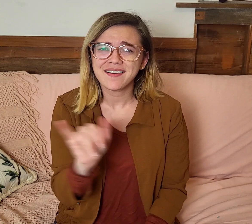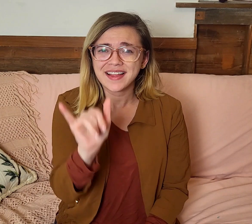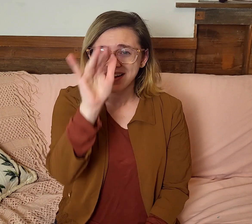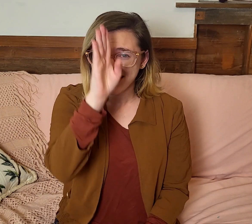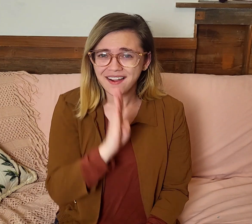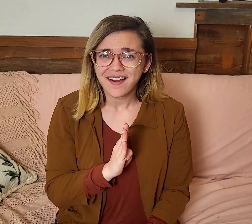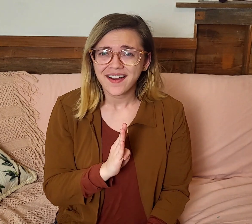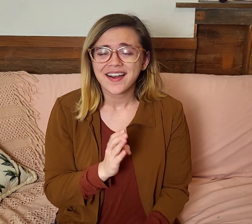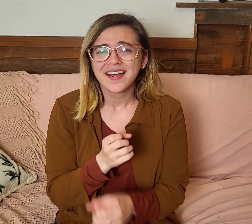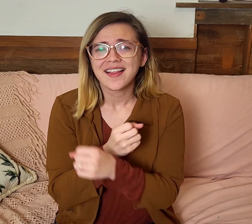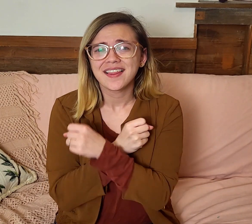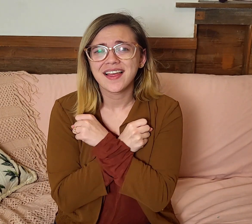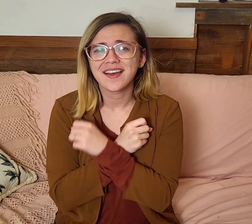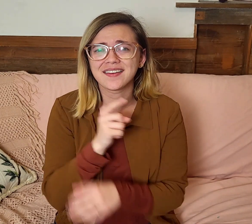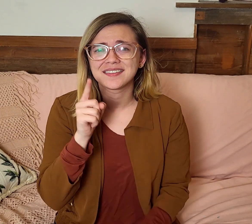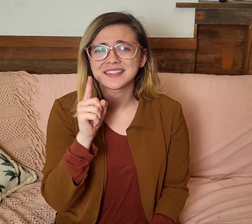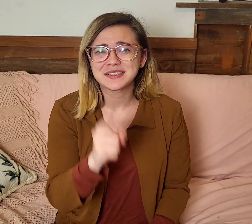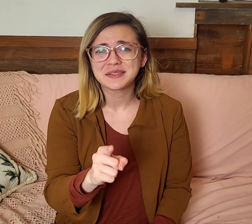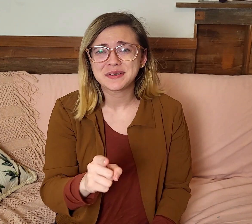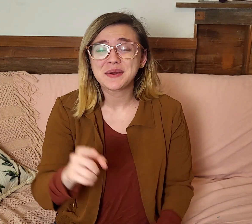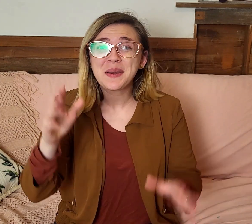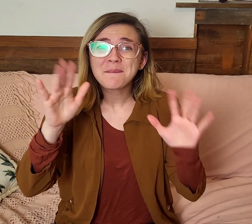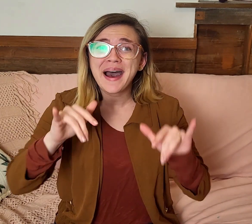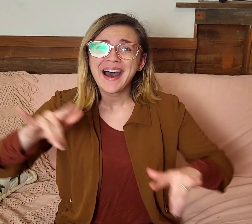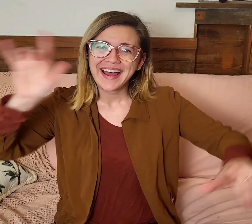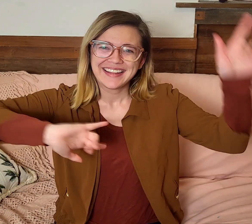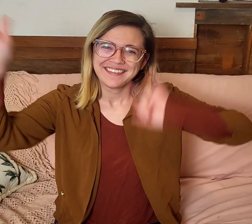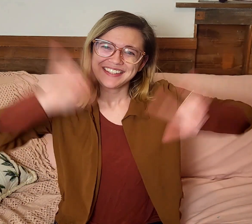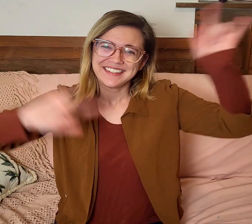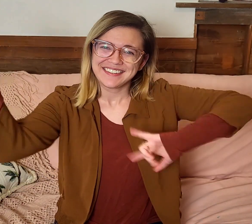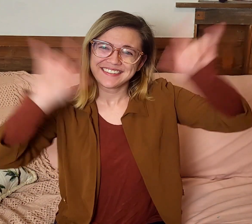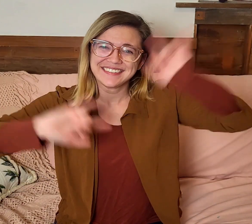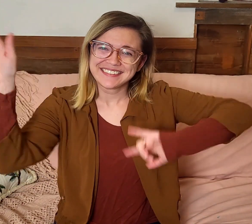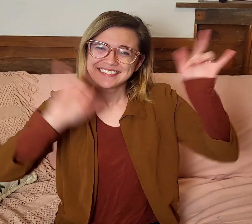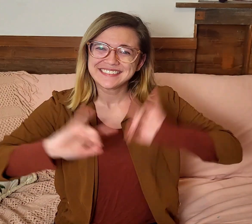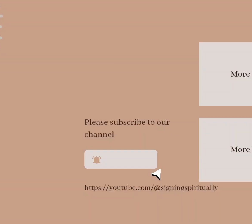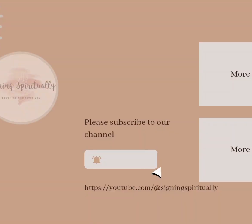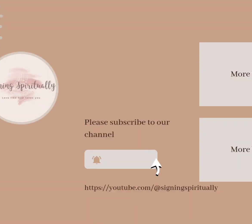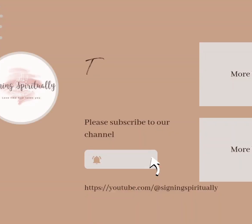love like God loves you. Bye! Love you!